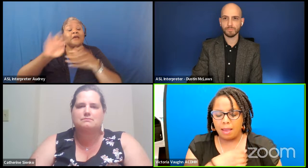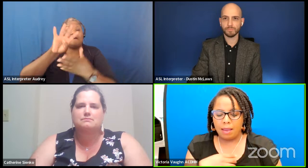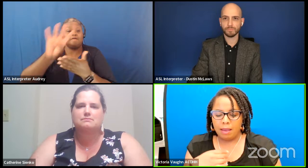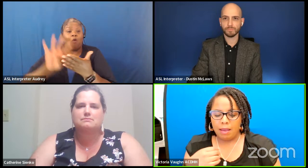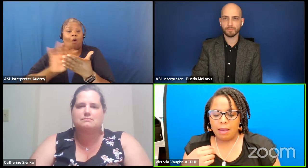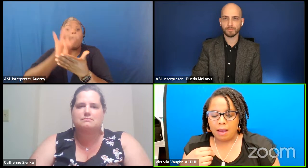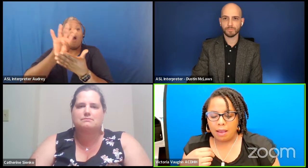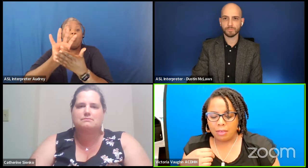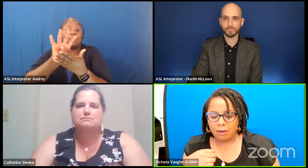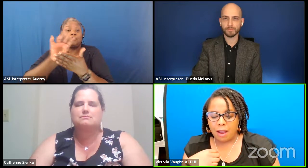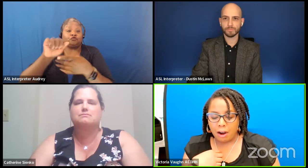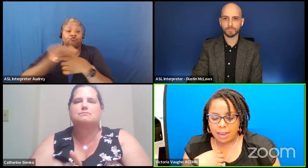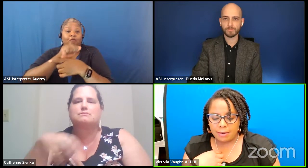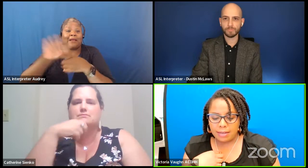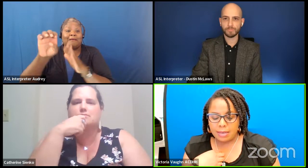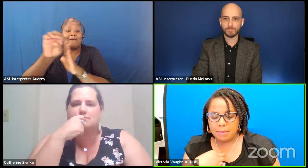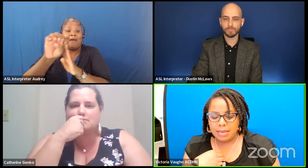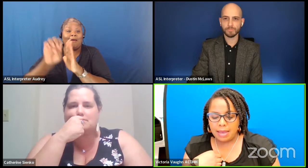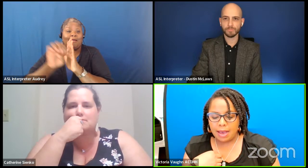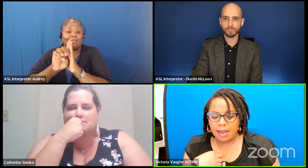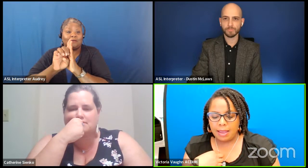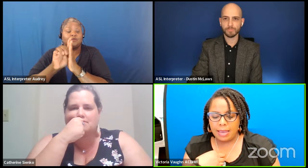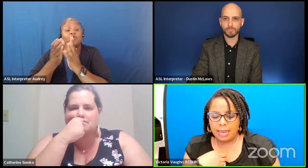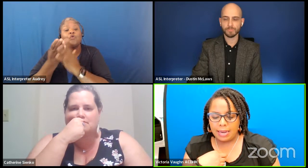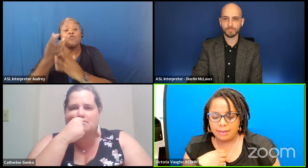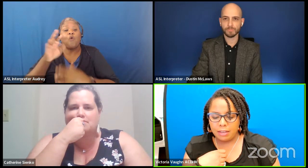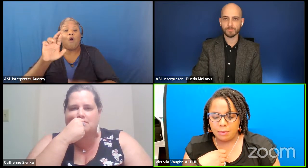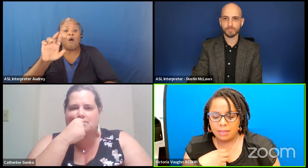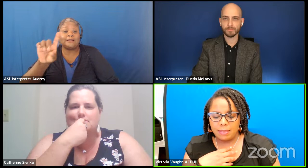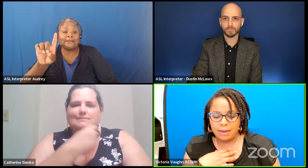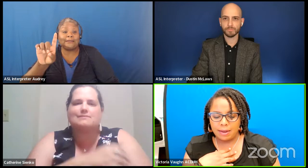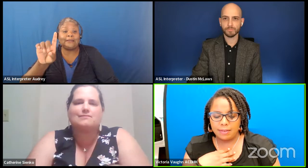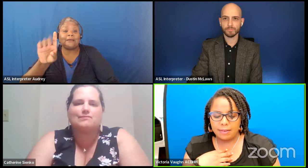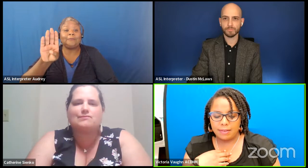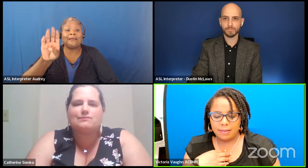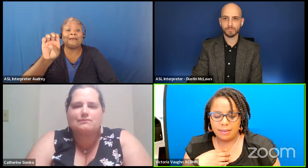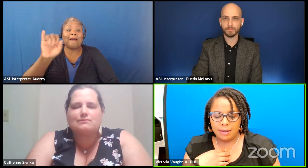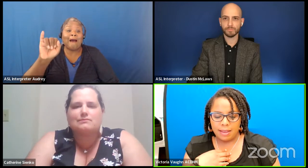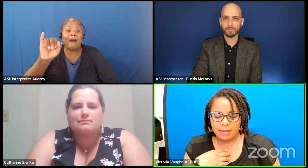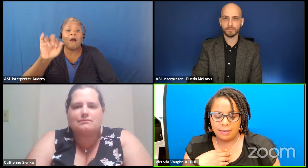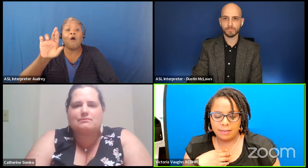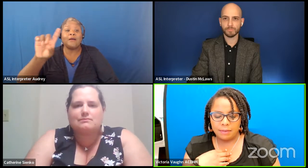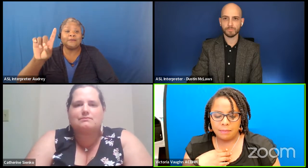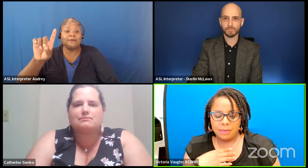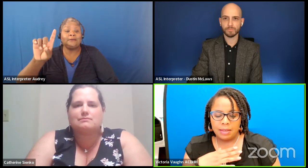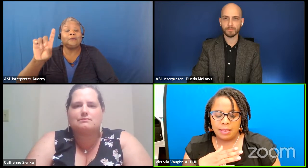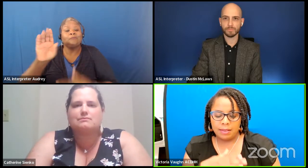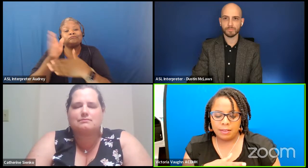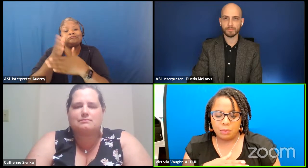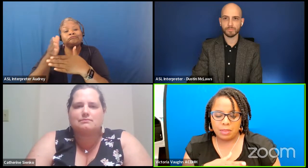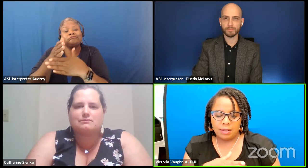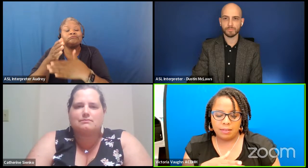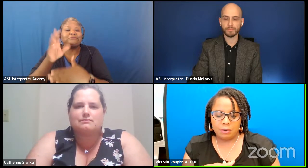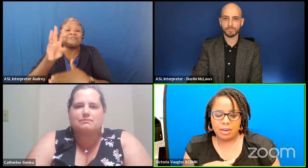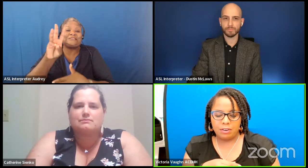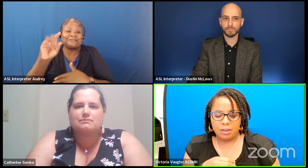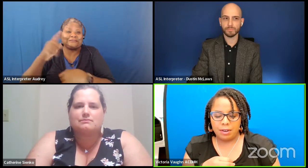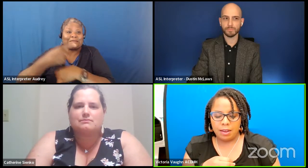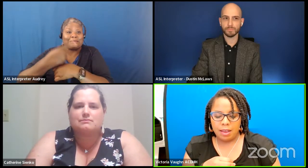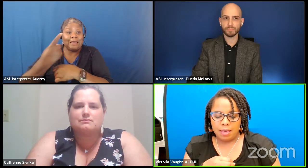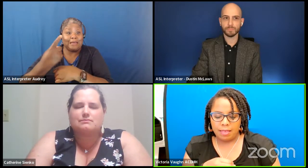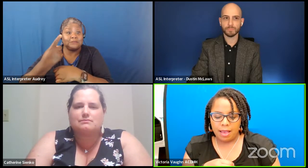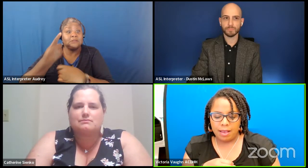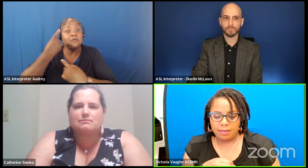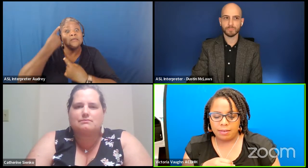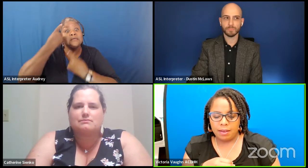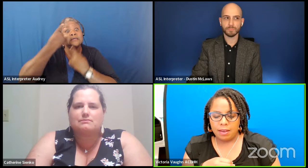approved by either RID, BEI, NAD within the next 60 days. This is with the